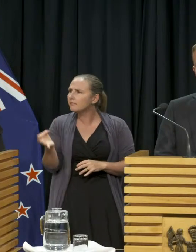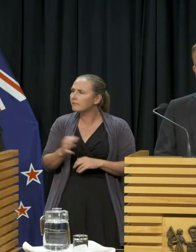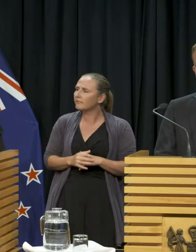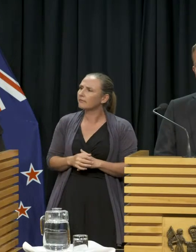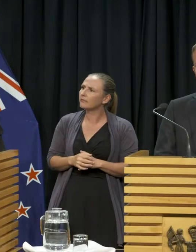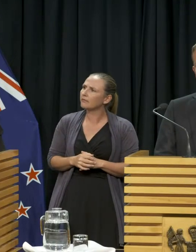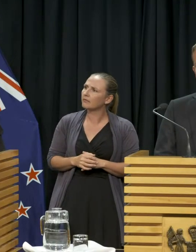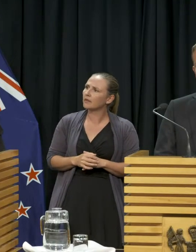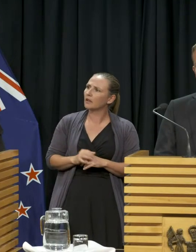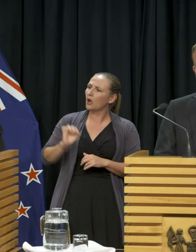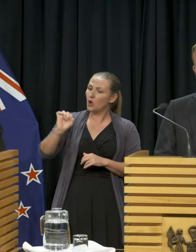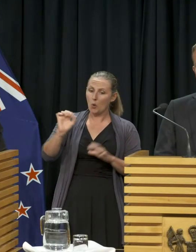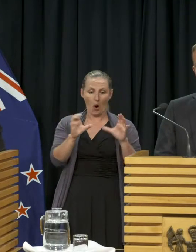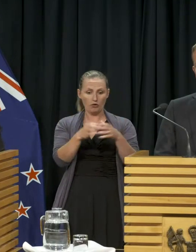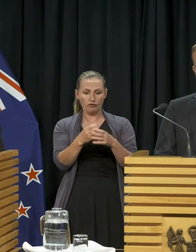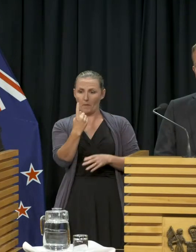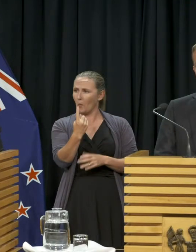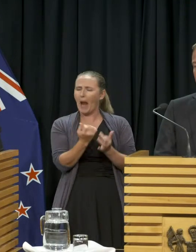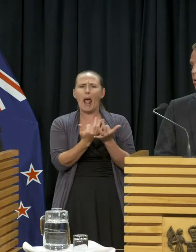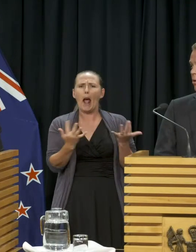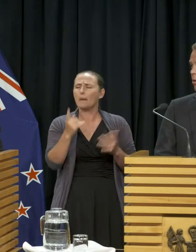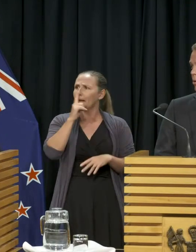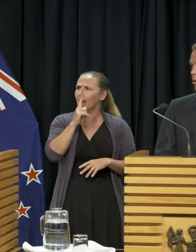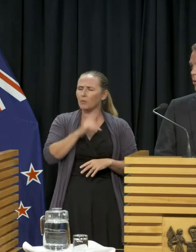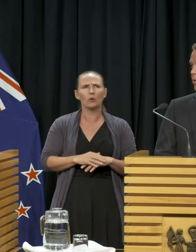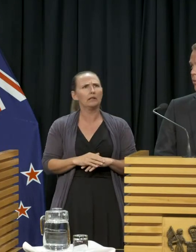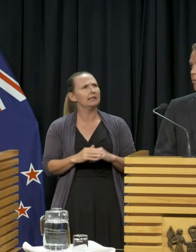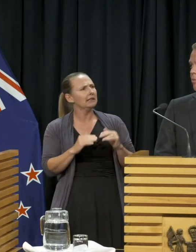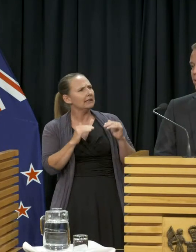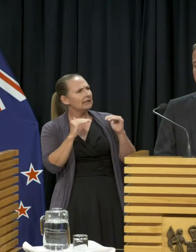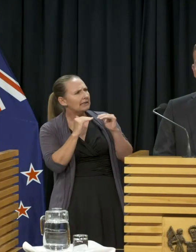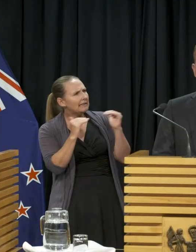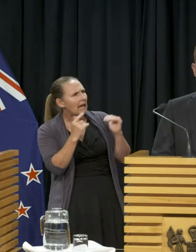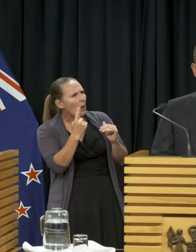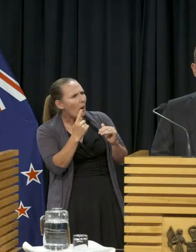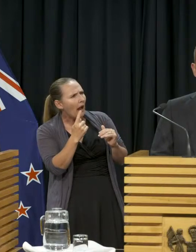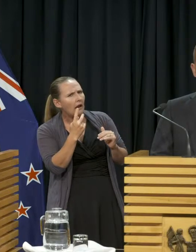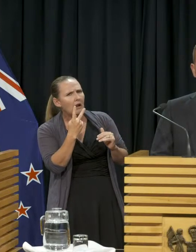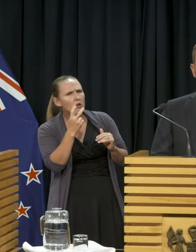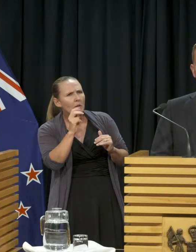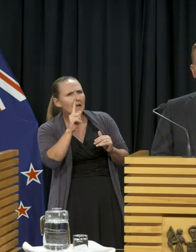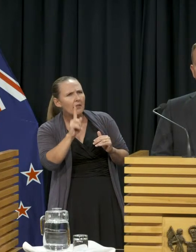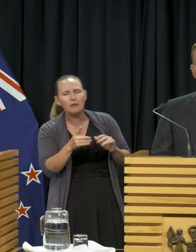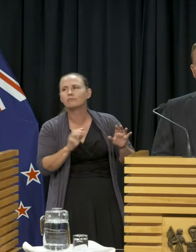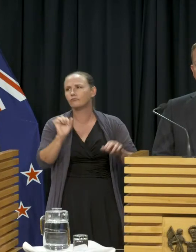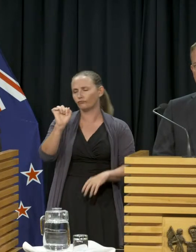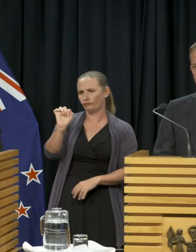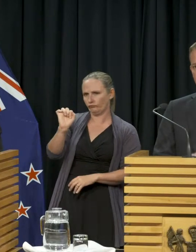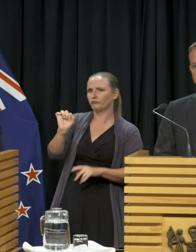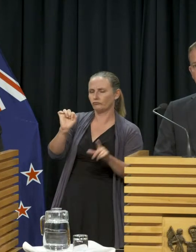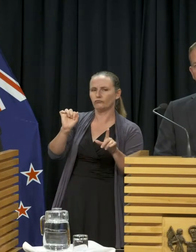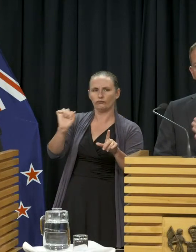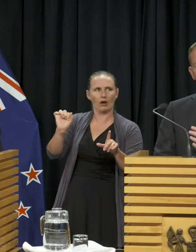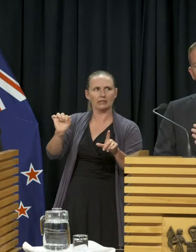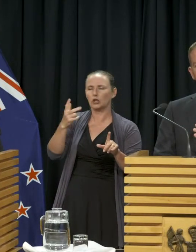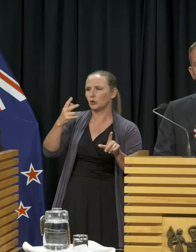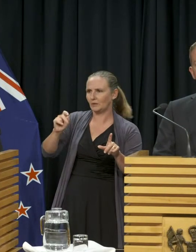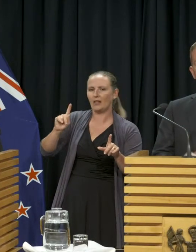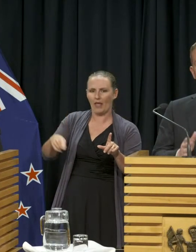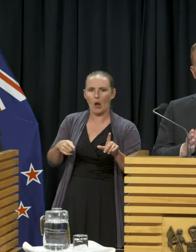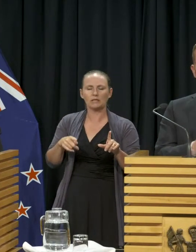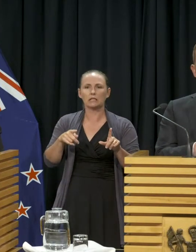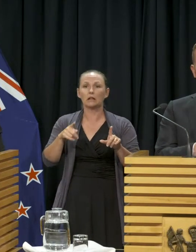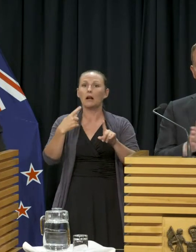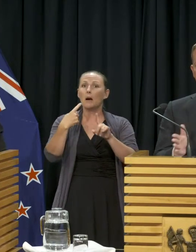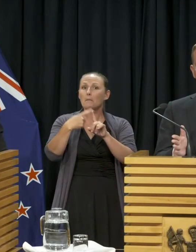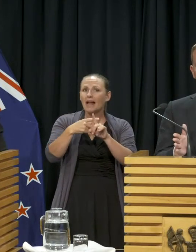own group 1? In Tier 1, it's upward of 20,000 around from about memory. 20,000. Around about 20,000. Plus their household contacts,